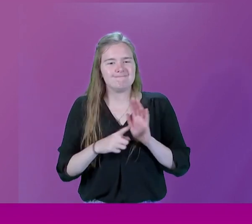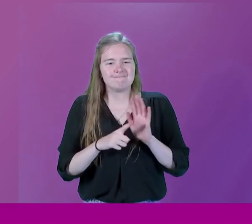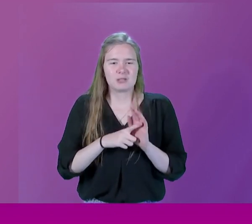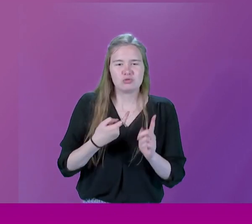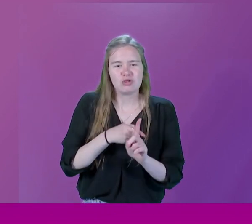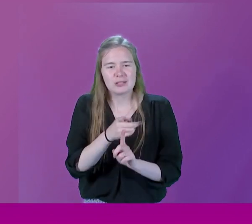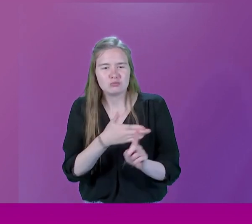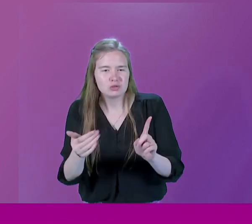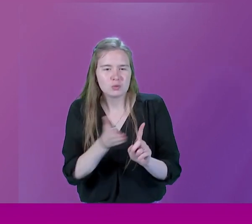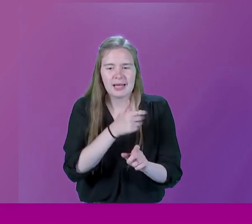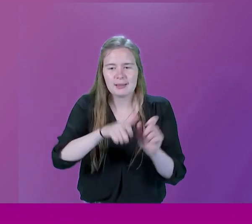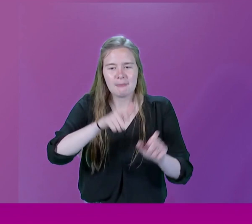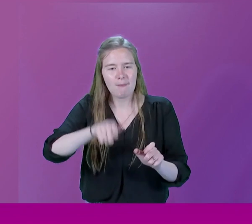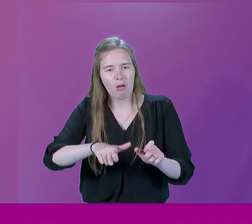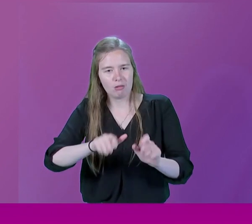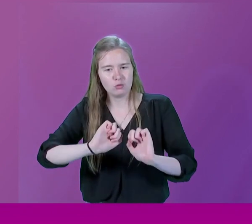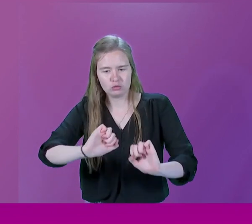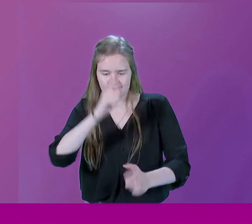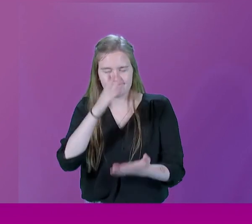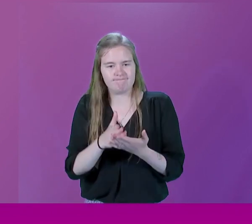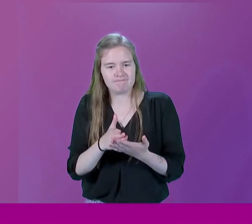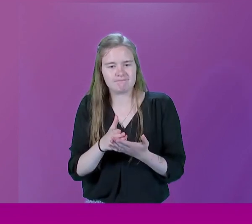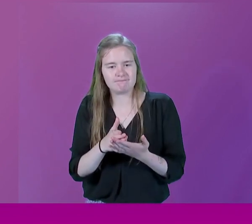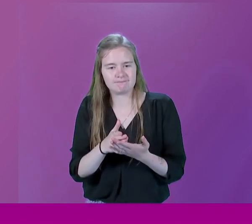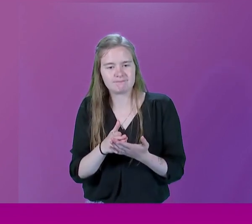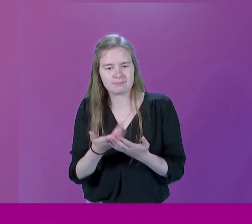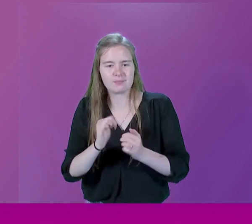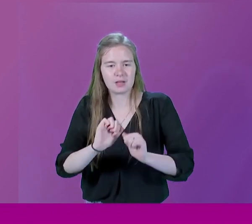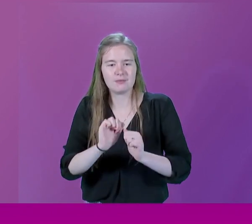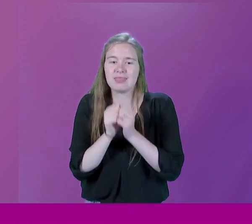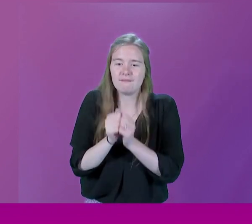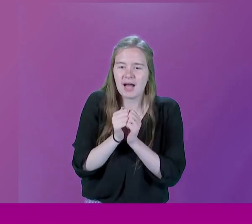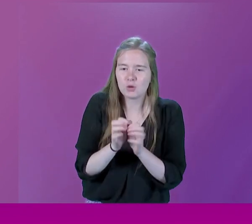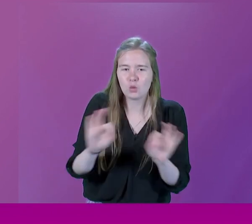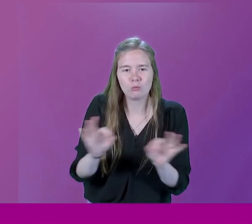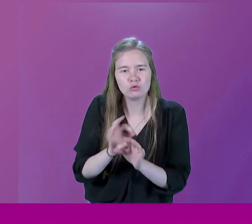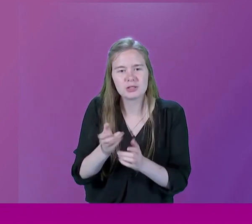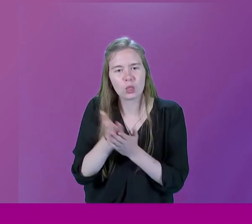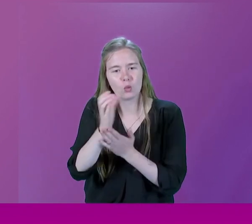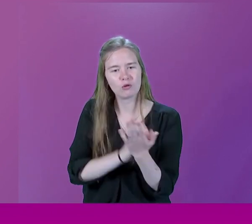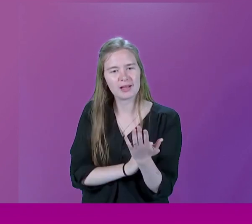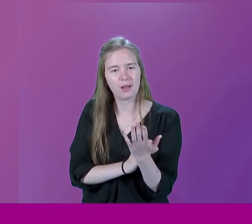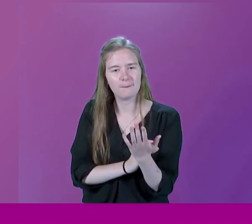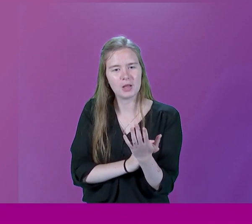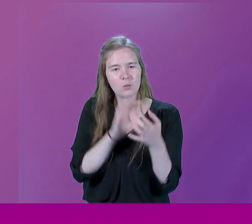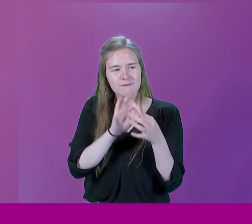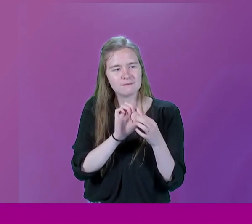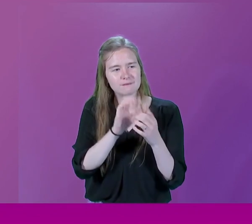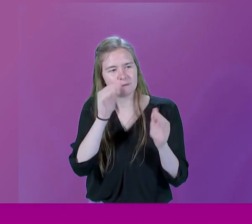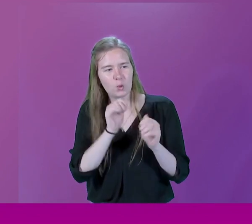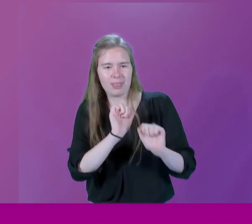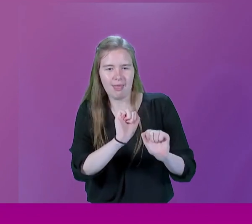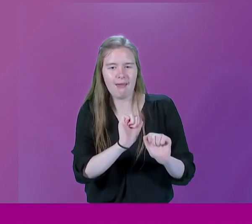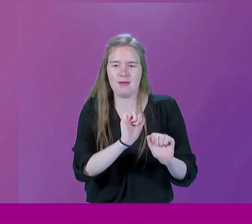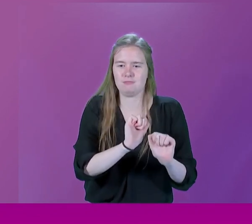the people who make the decisions of the value of music in the curriculum.